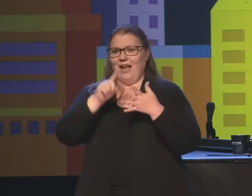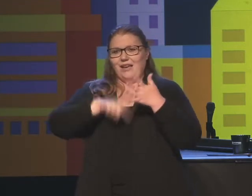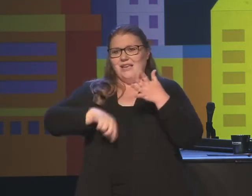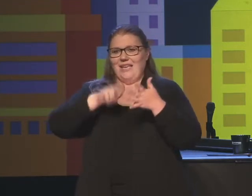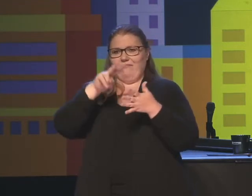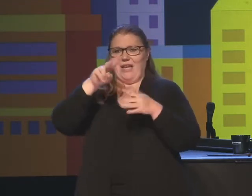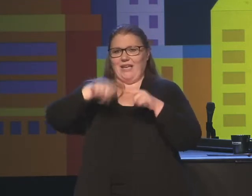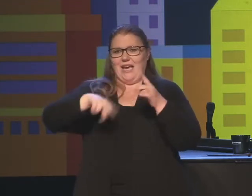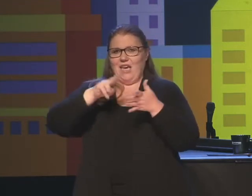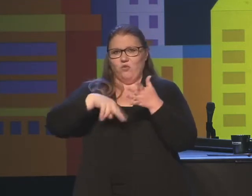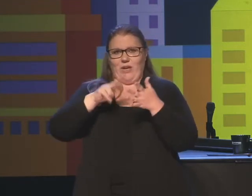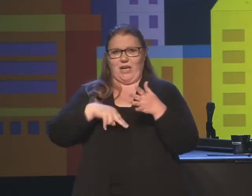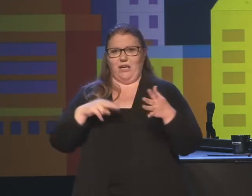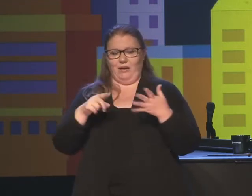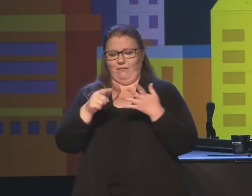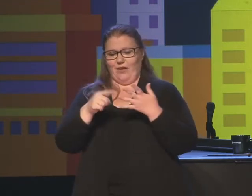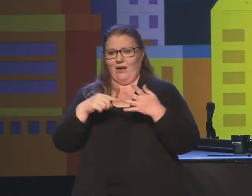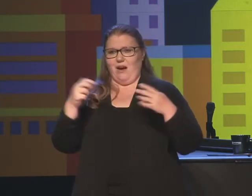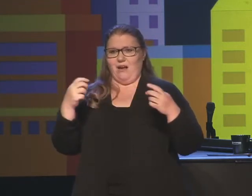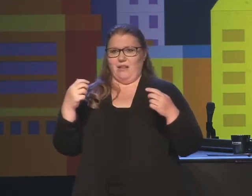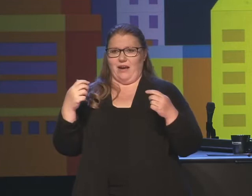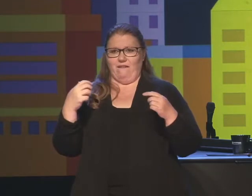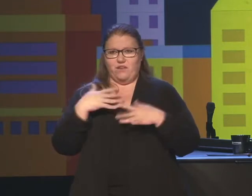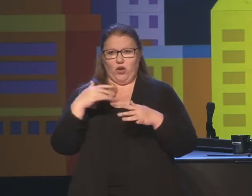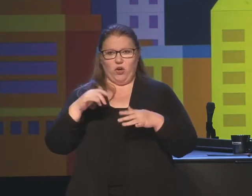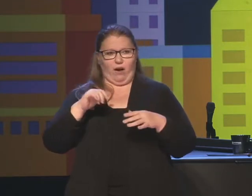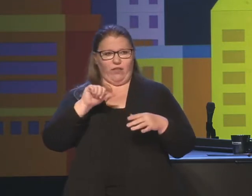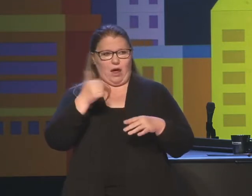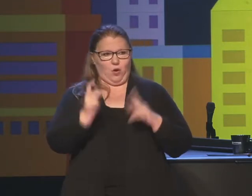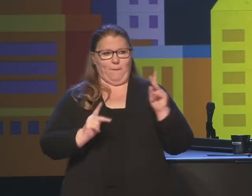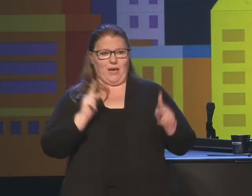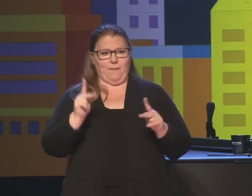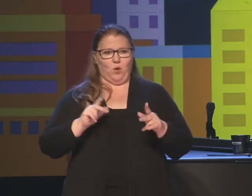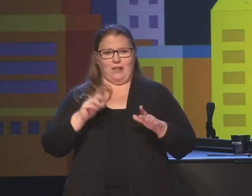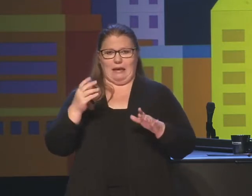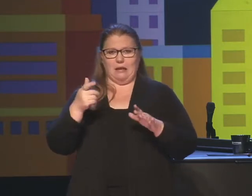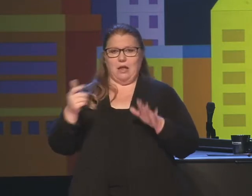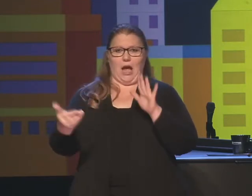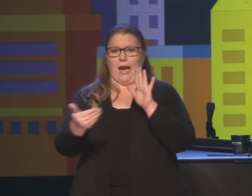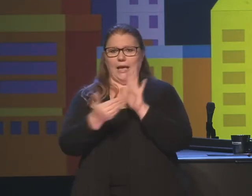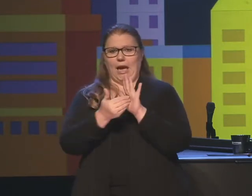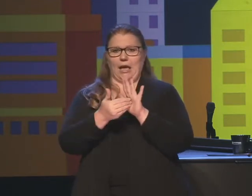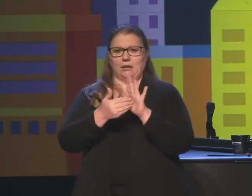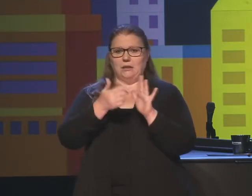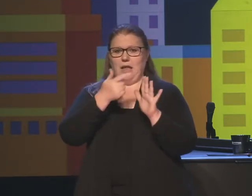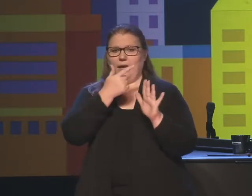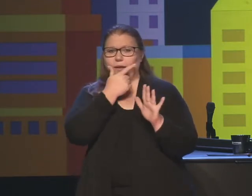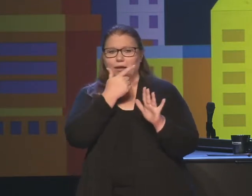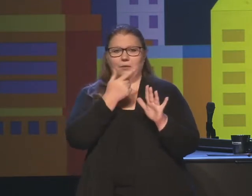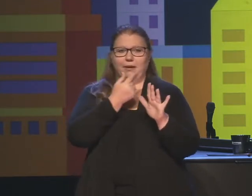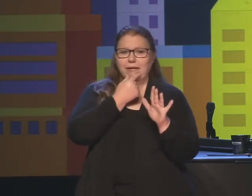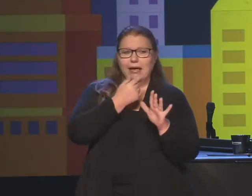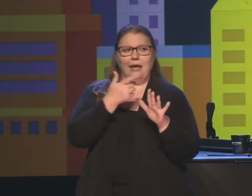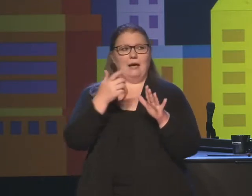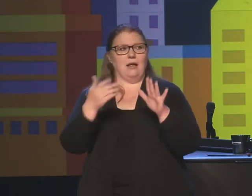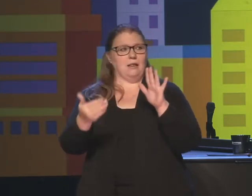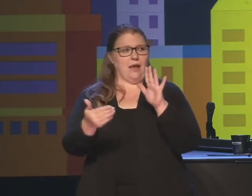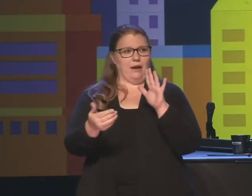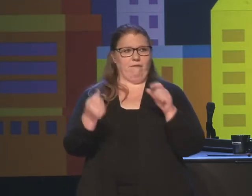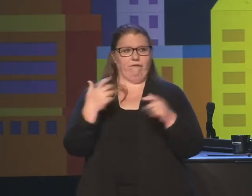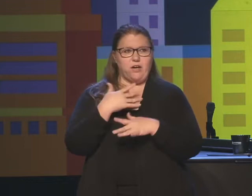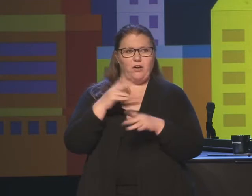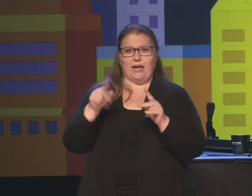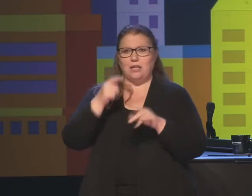When you hear fear of the other, think homophobia, sexism, and racism. So fear of the other. We're leaning hard into those